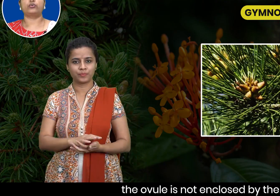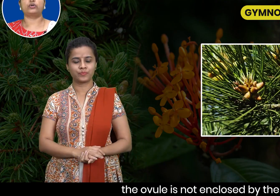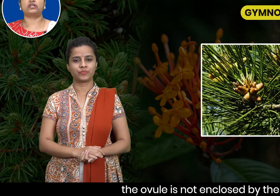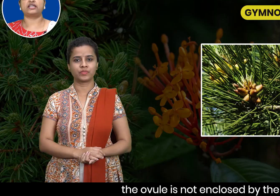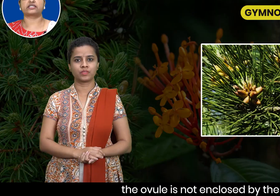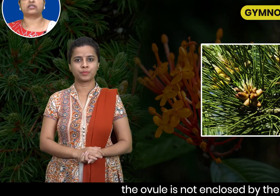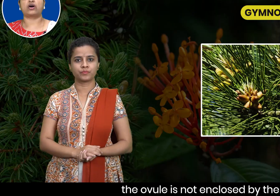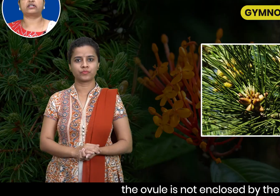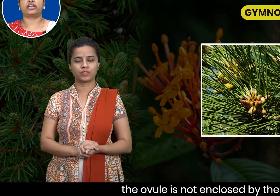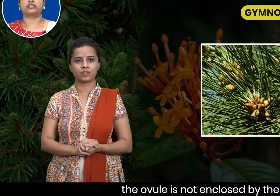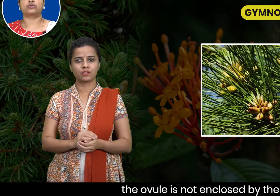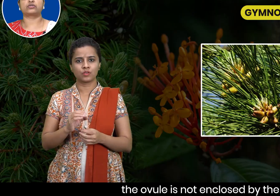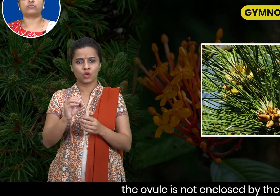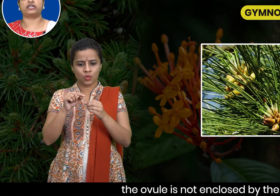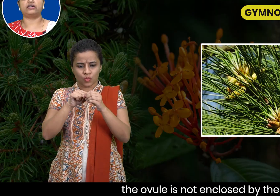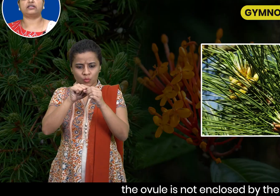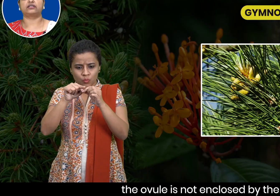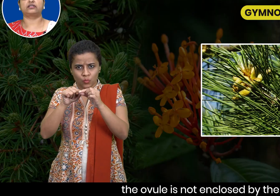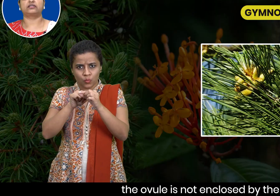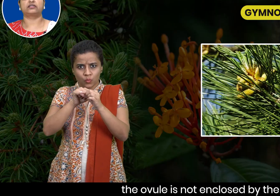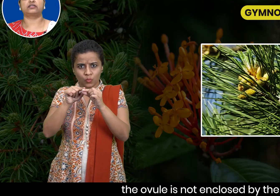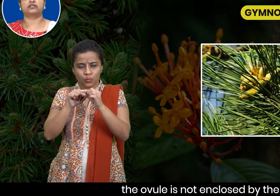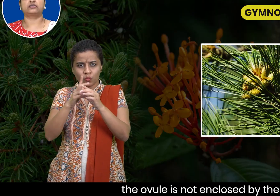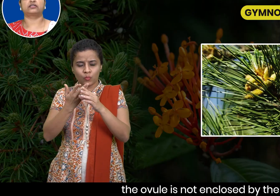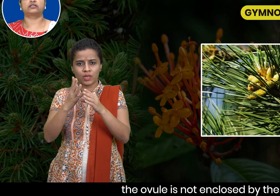the ovule is not enclosed by the